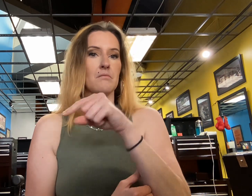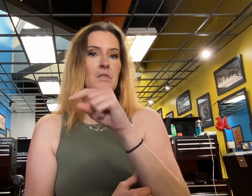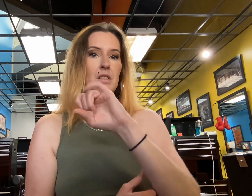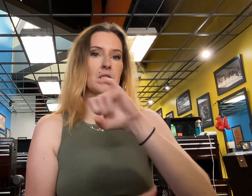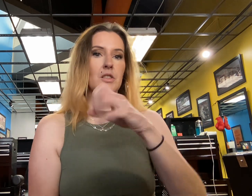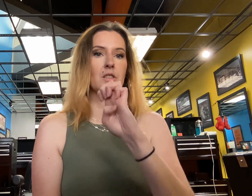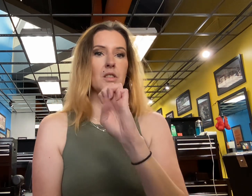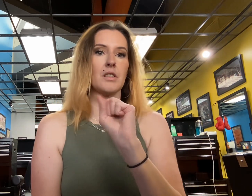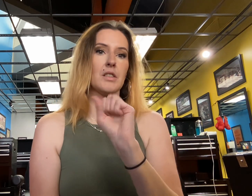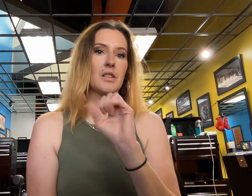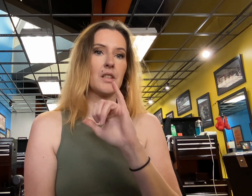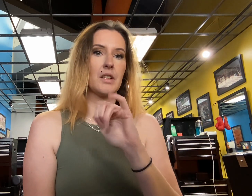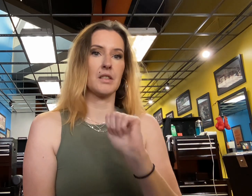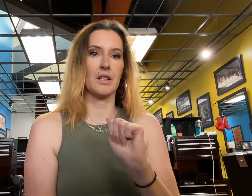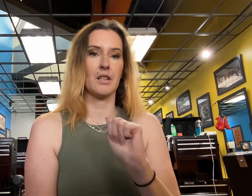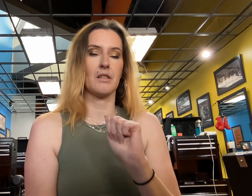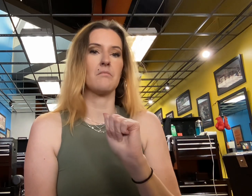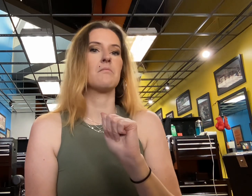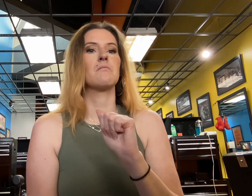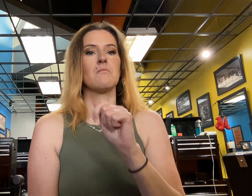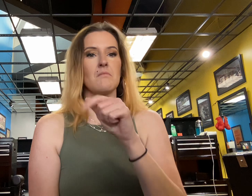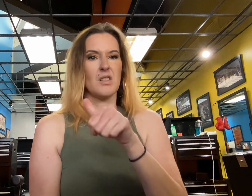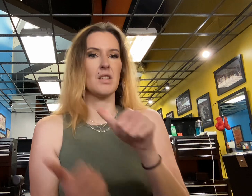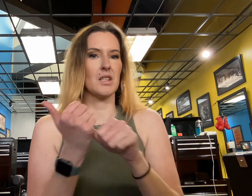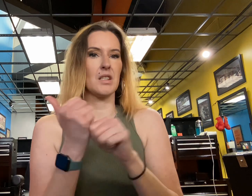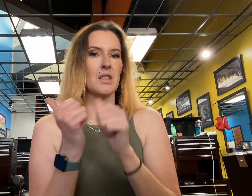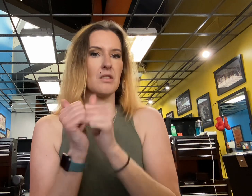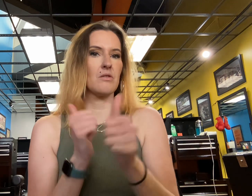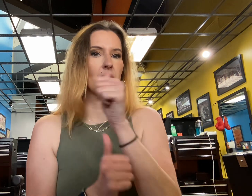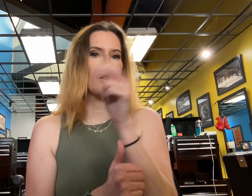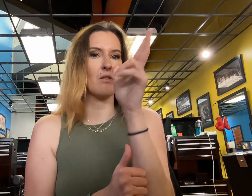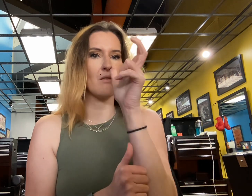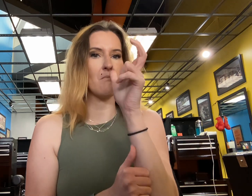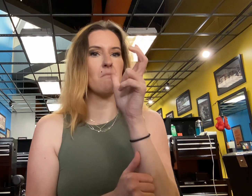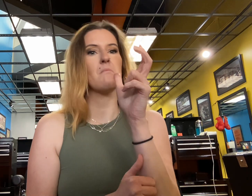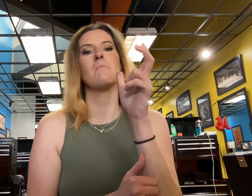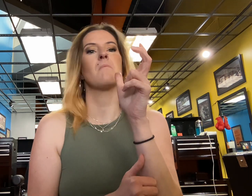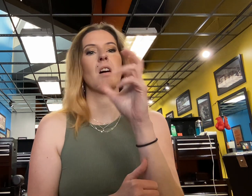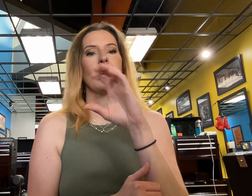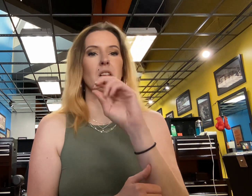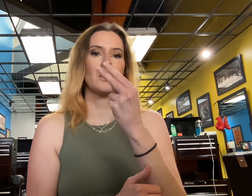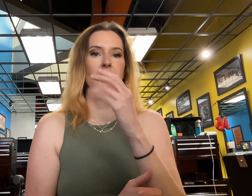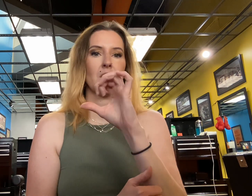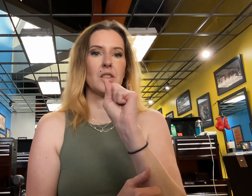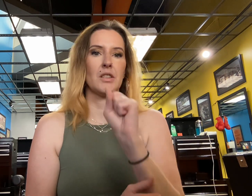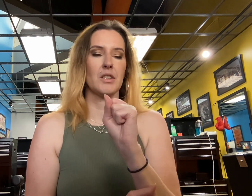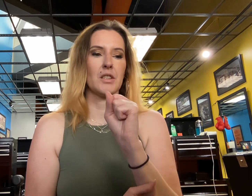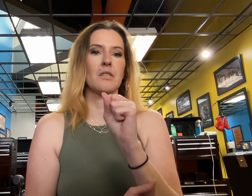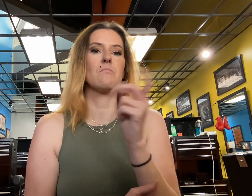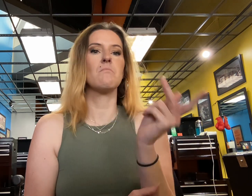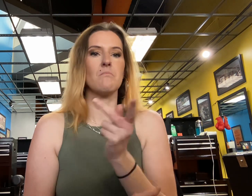both entomologists. But let's back up a second, because if you're not in the US, this whole video so far is kind of